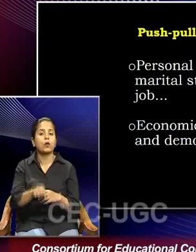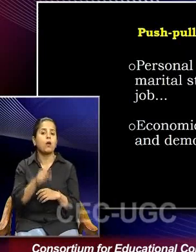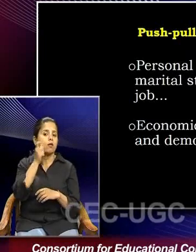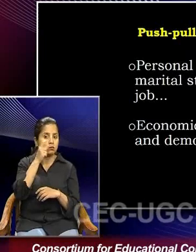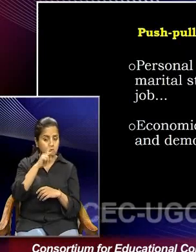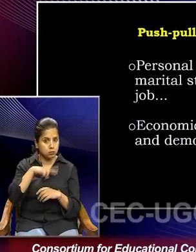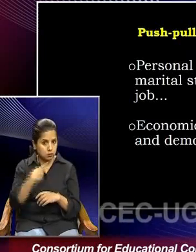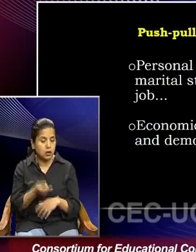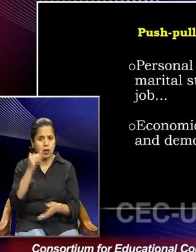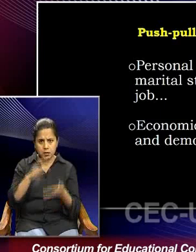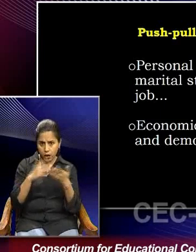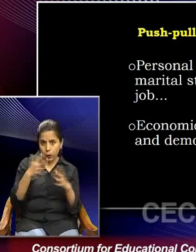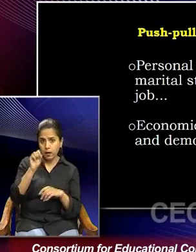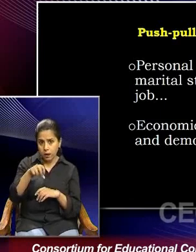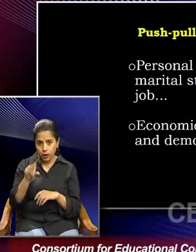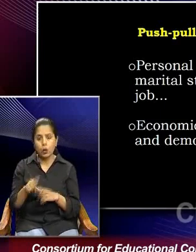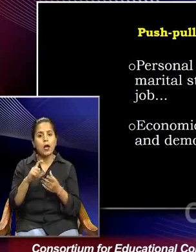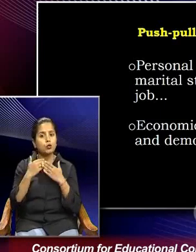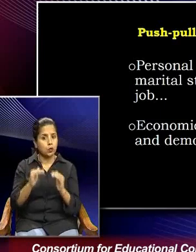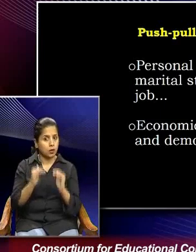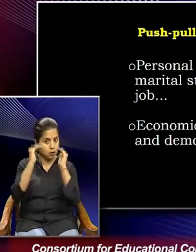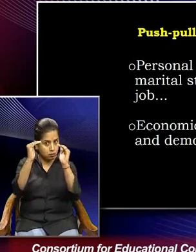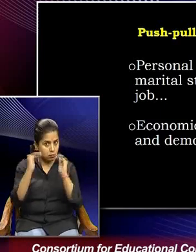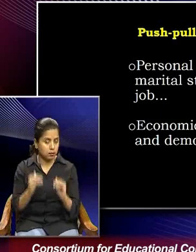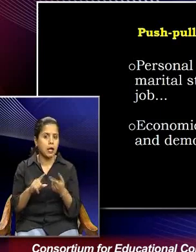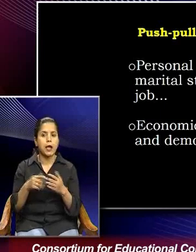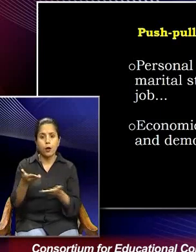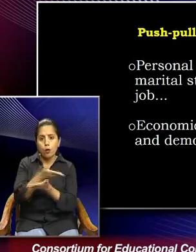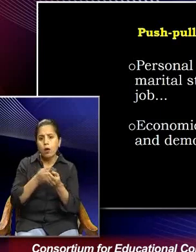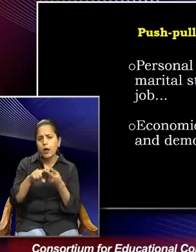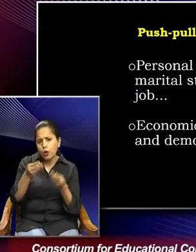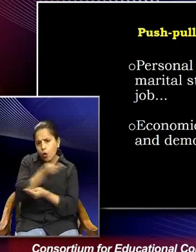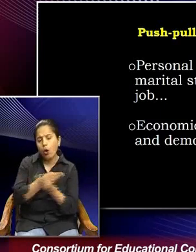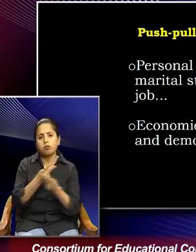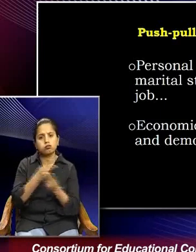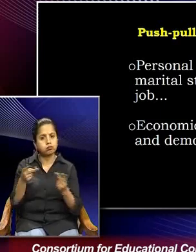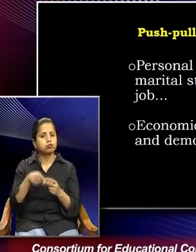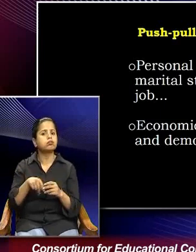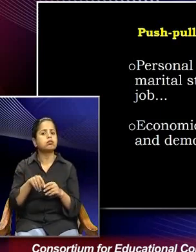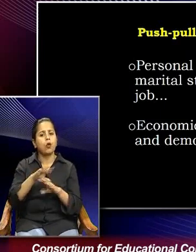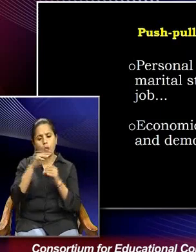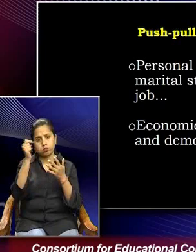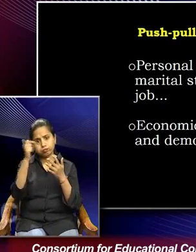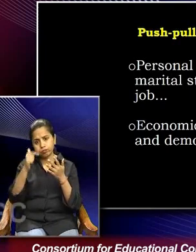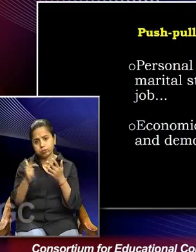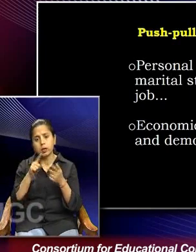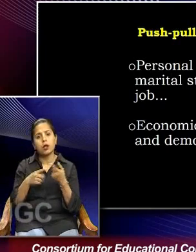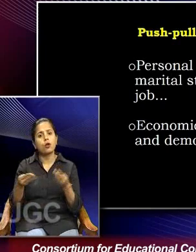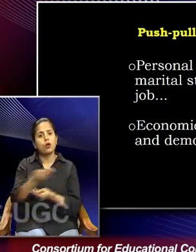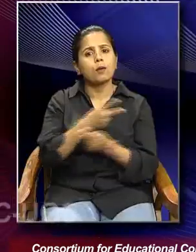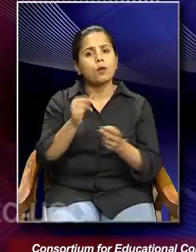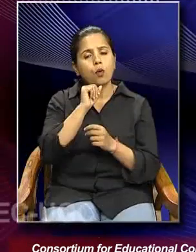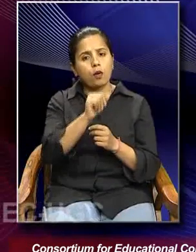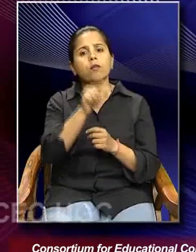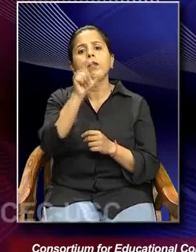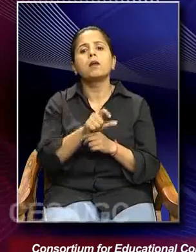marital status, educational status, economic status. So all these factors, along with economic, environmental and demographic